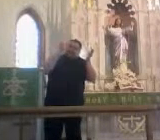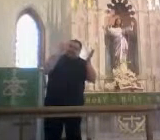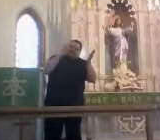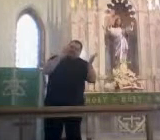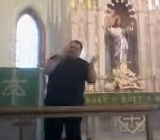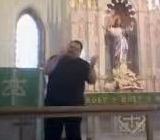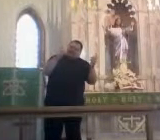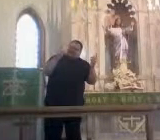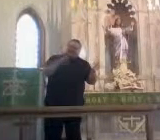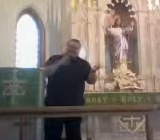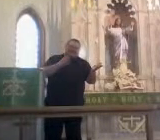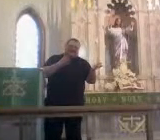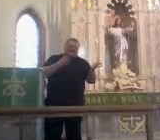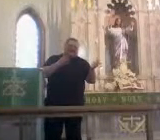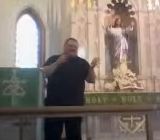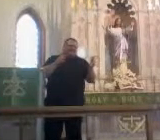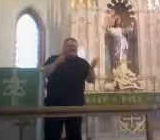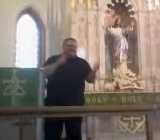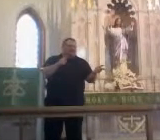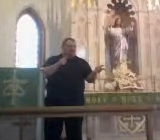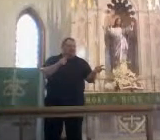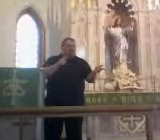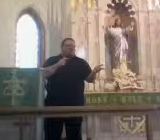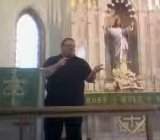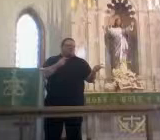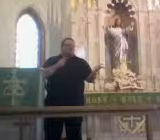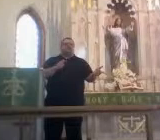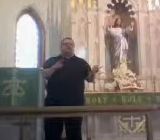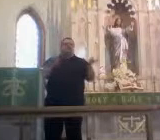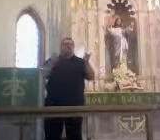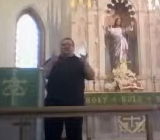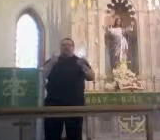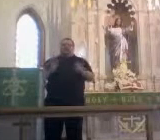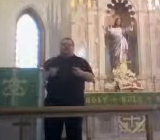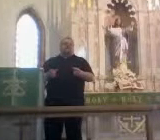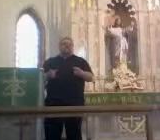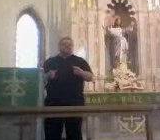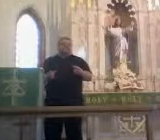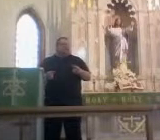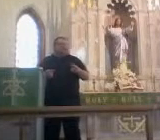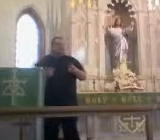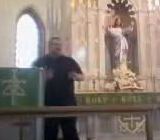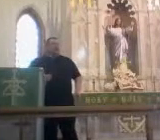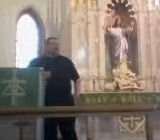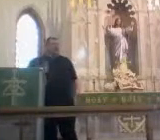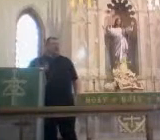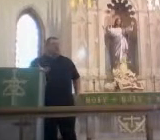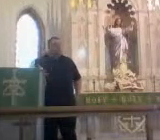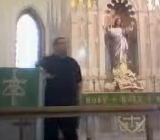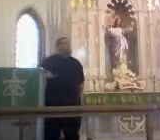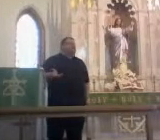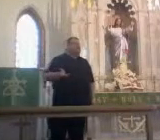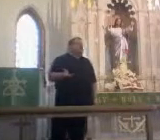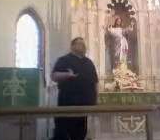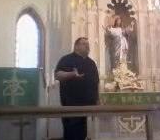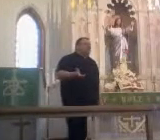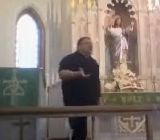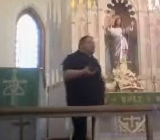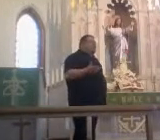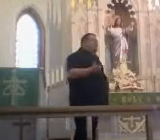a lowercase g god. The lowercase g god of Israel was Baal, a god who was believed to be the